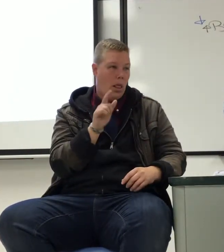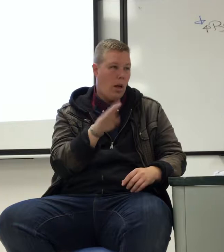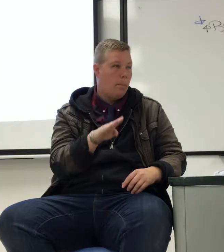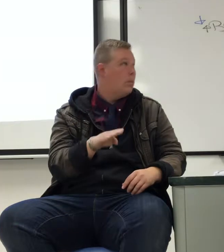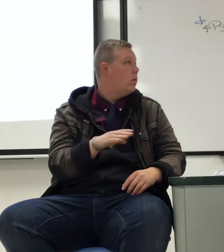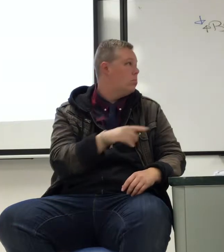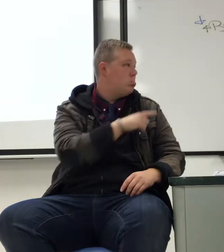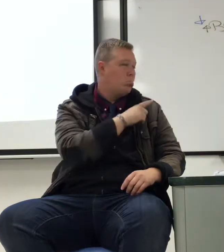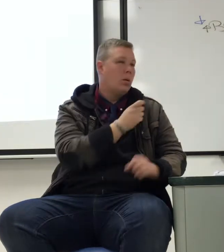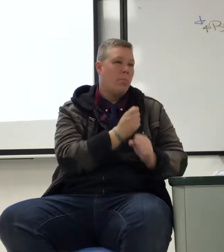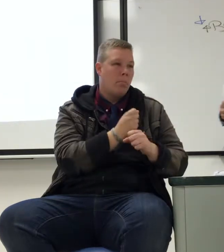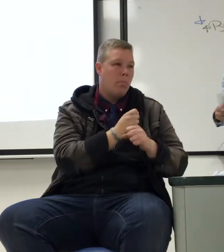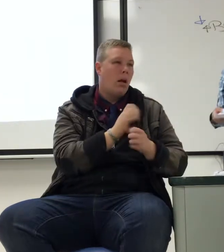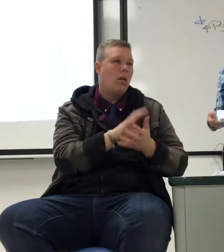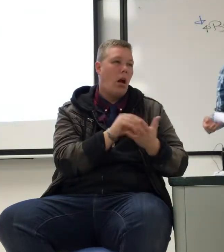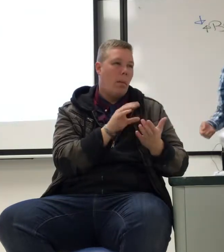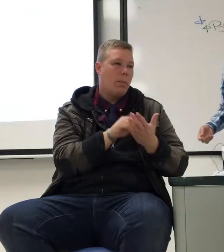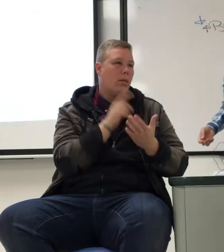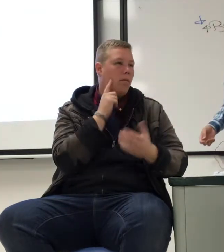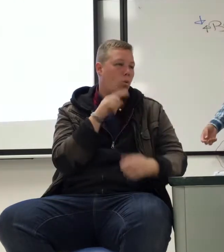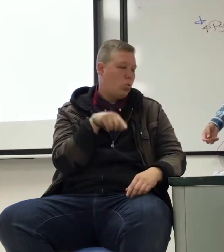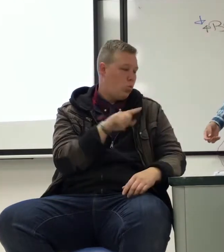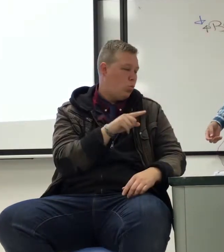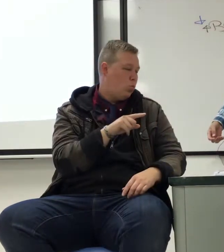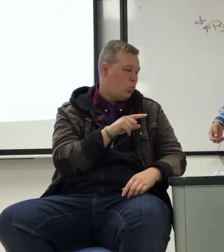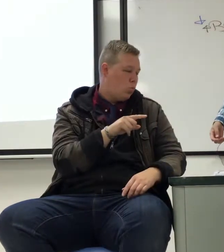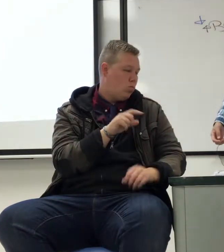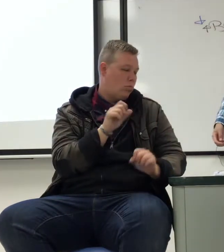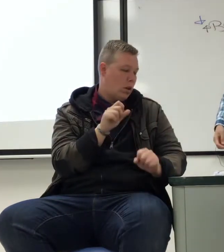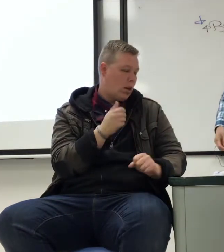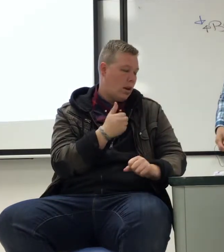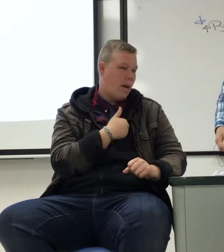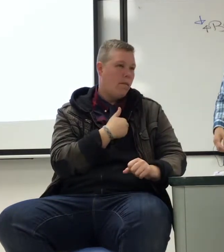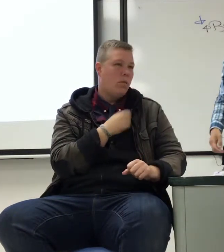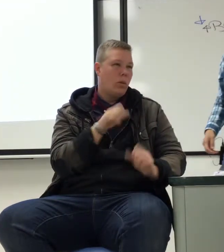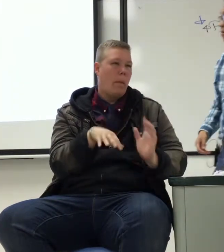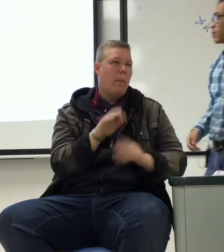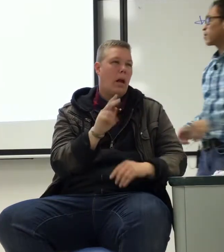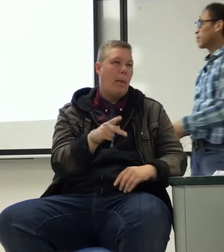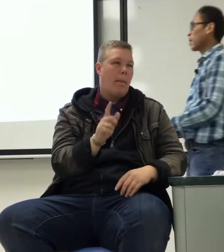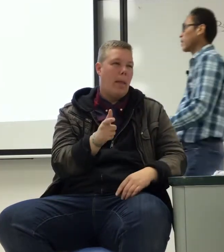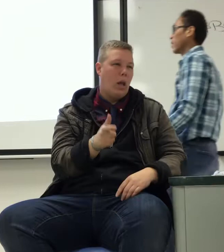I made copies for you, by the way. If you didn't print it out, I'll let you pick it up later.